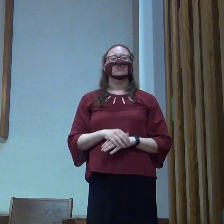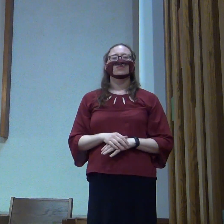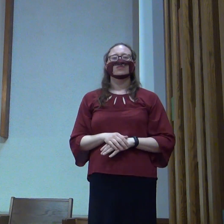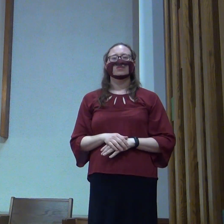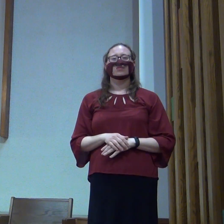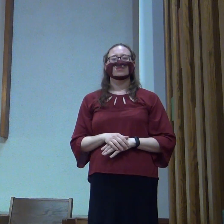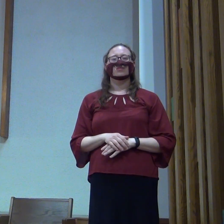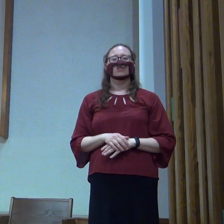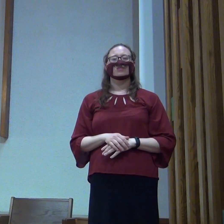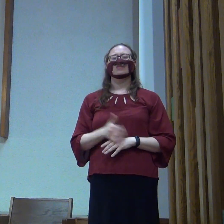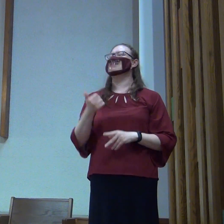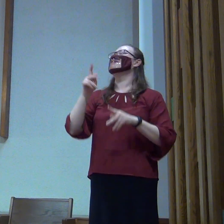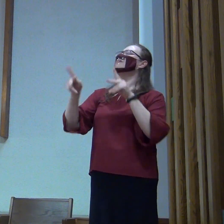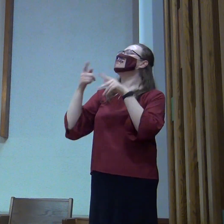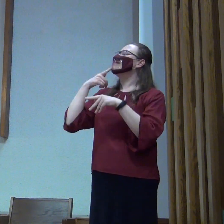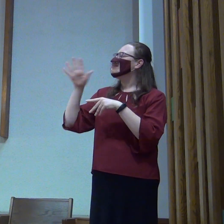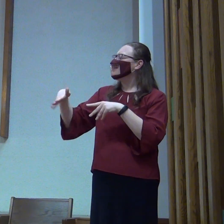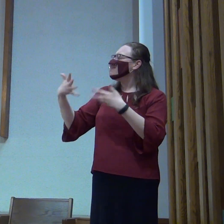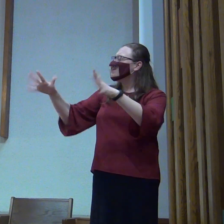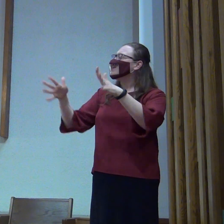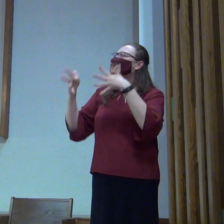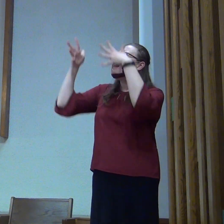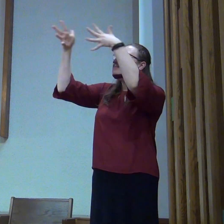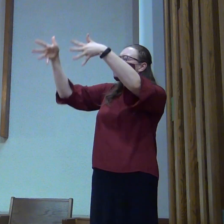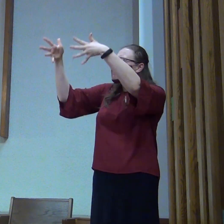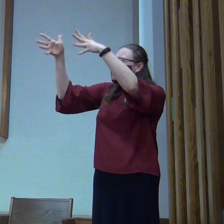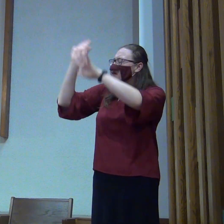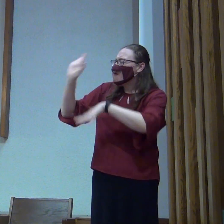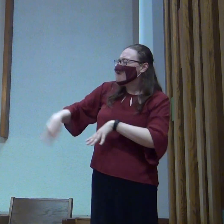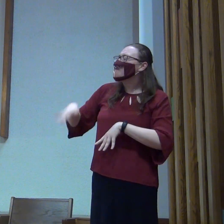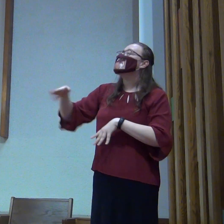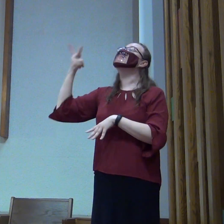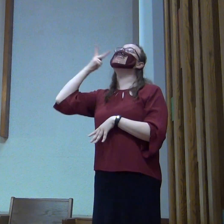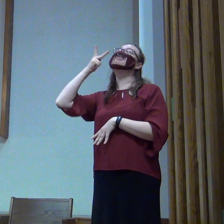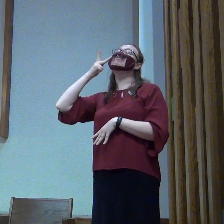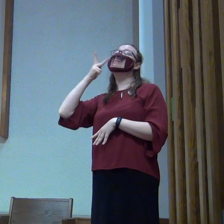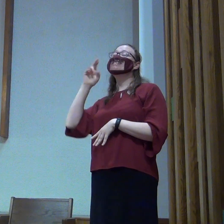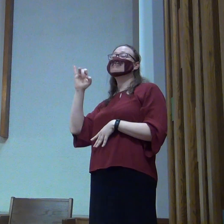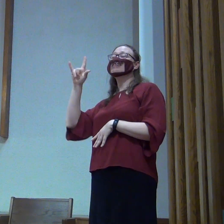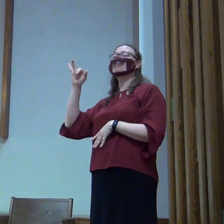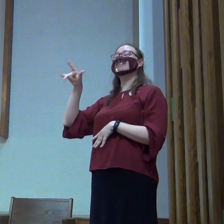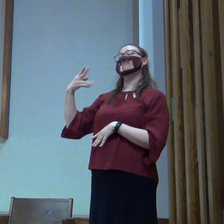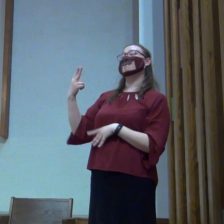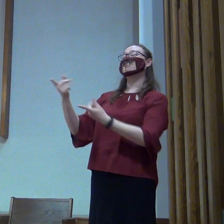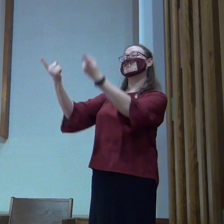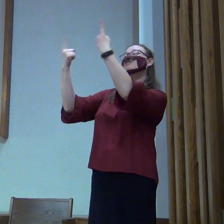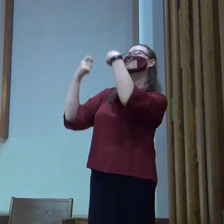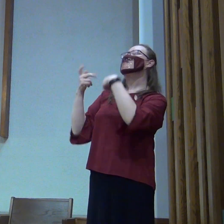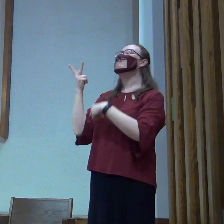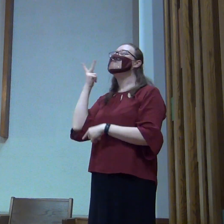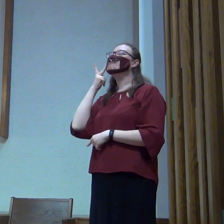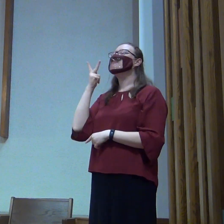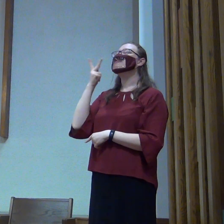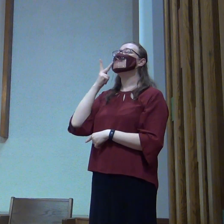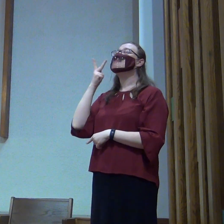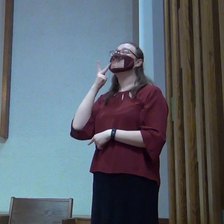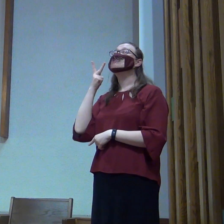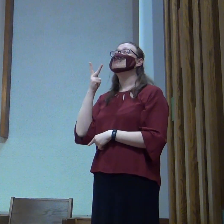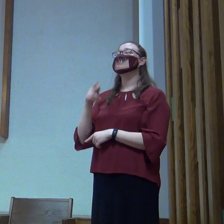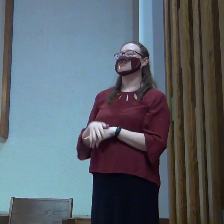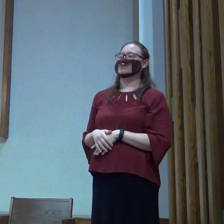The rest said, now leave him alone. Let's see if Elijah comes to save